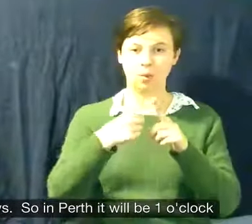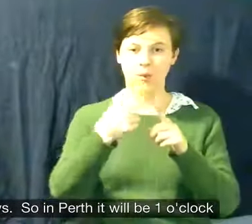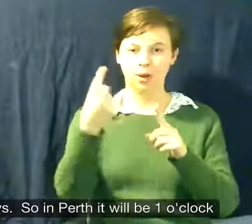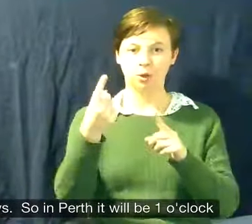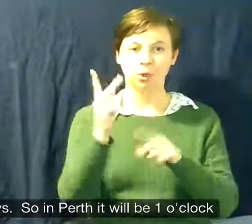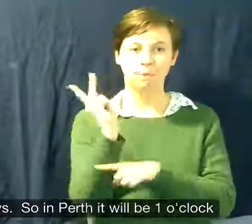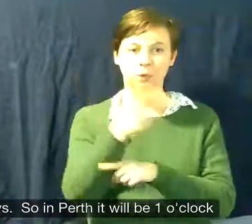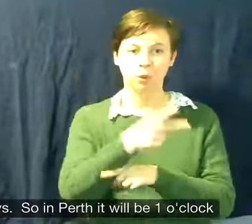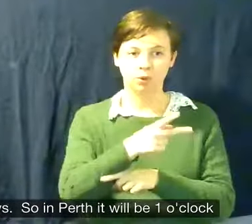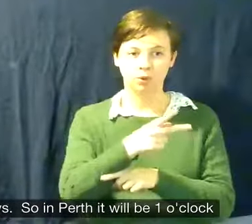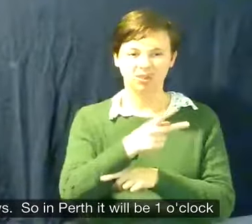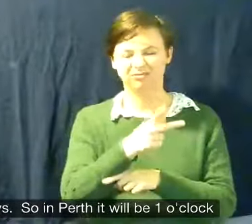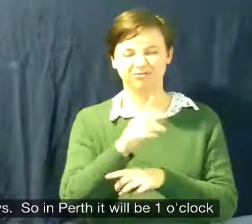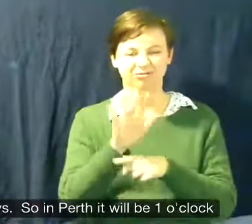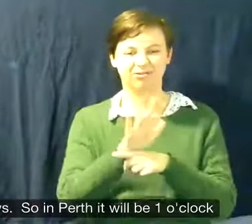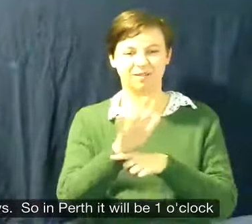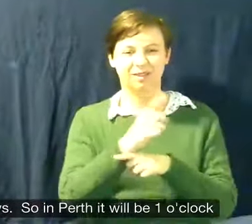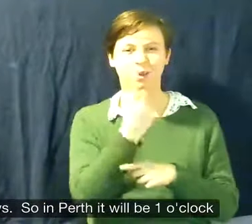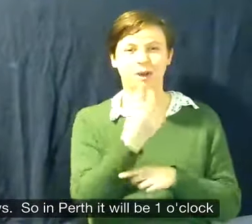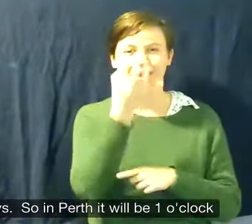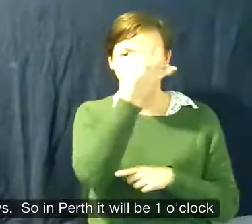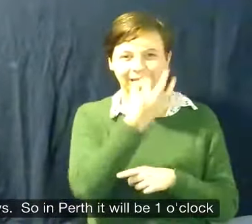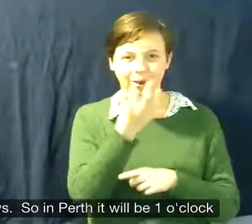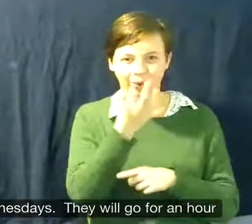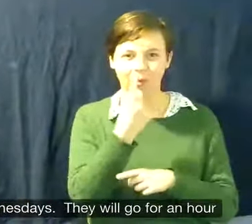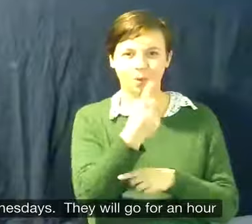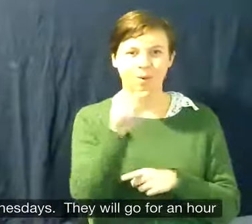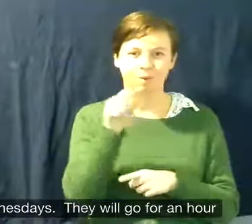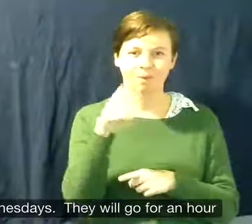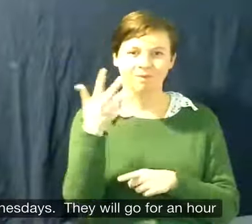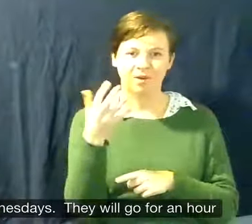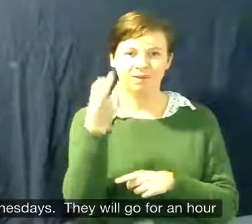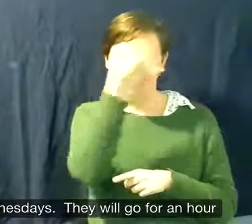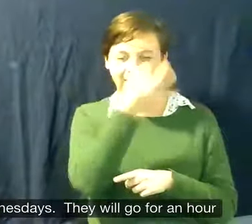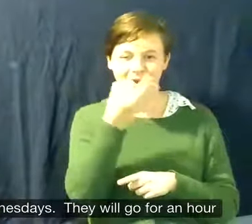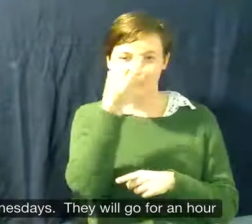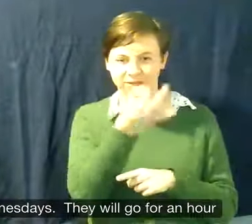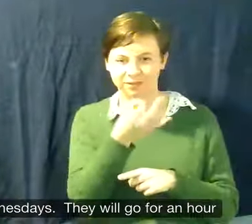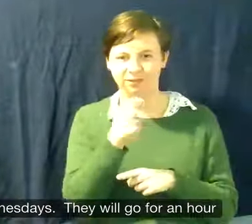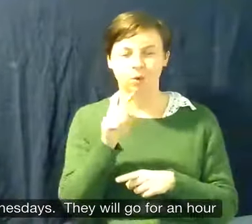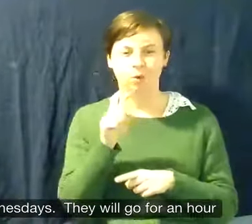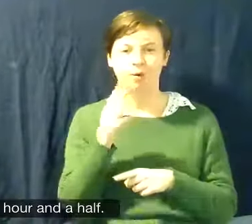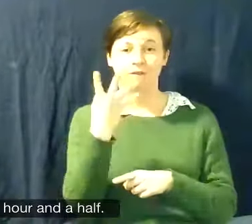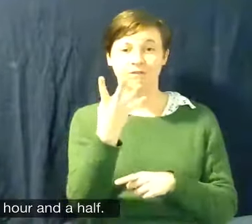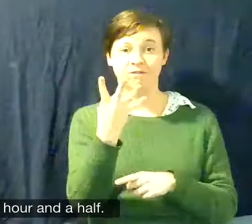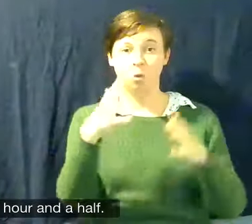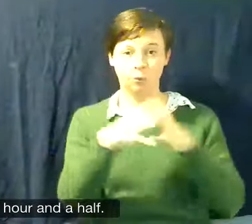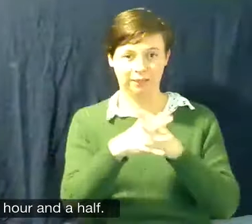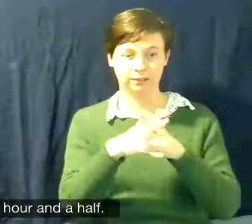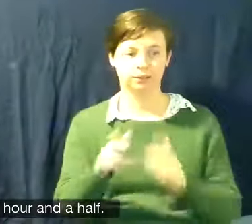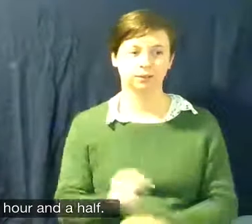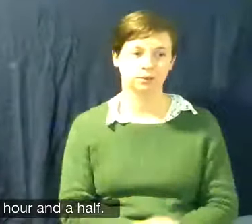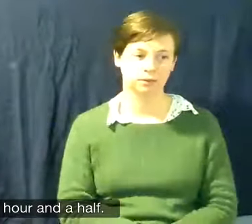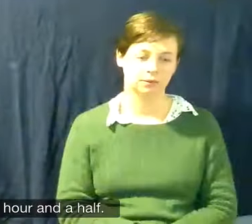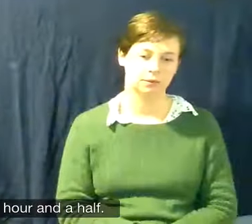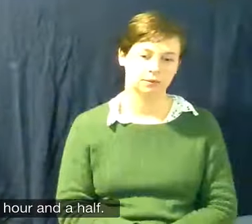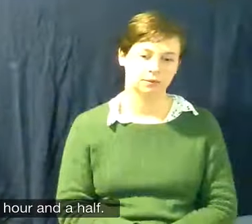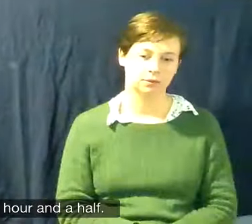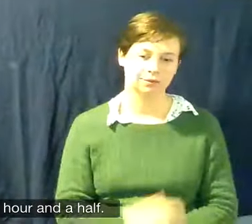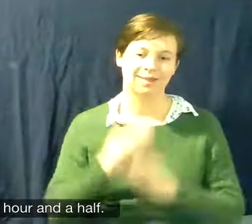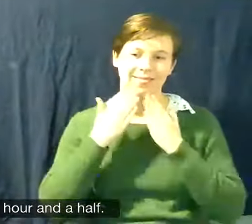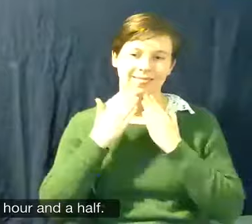for an hour to an hour and a half. Okay, thank you very much. Very welcome.